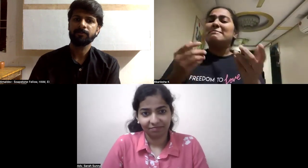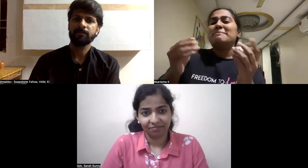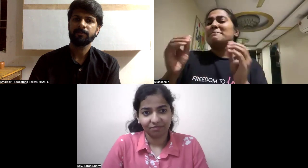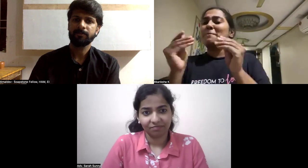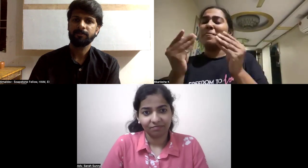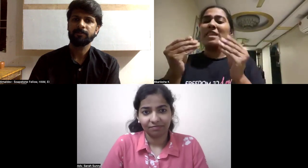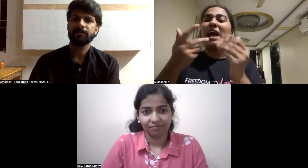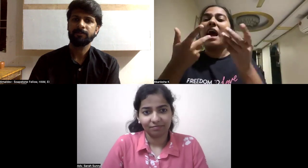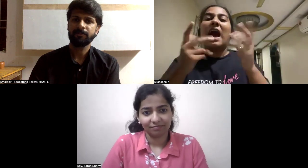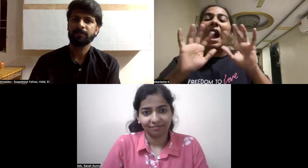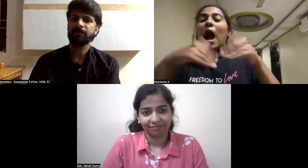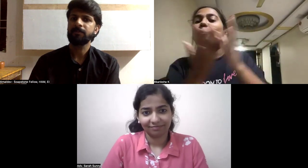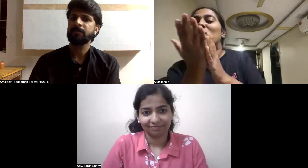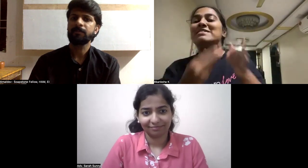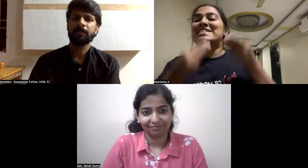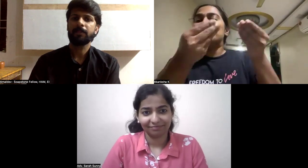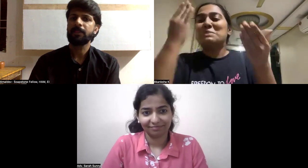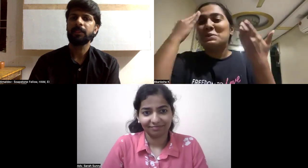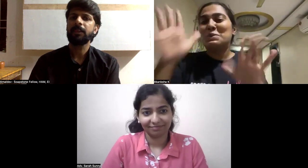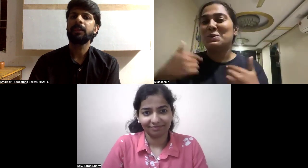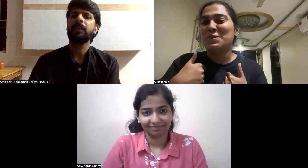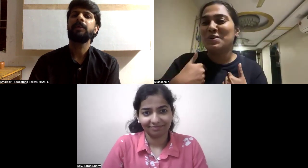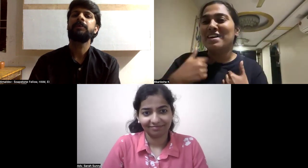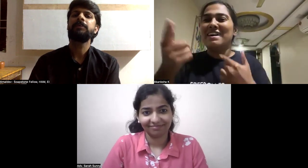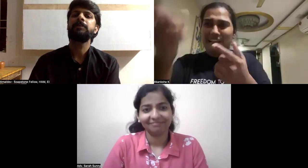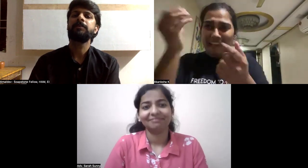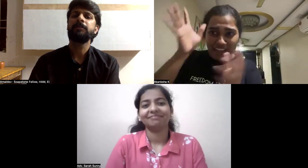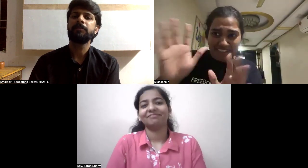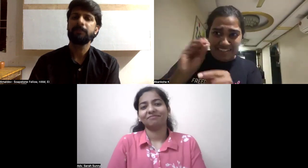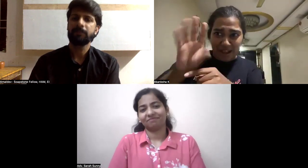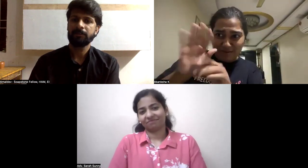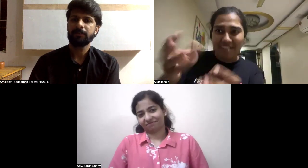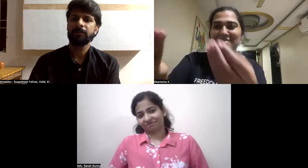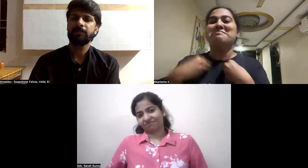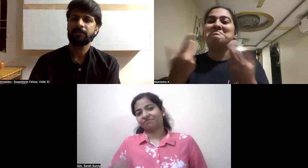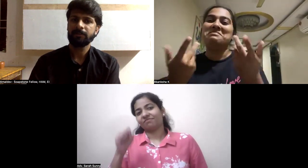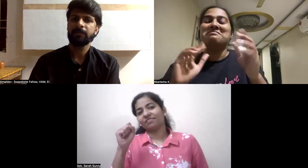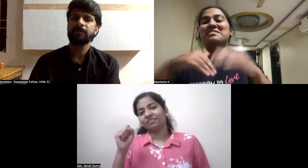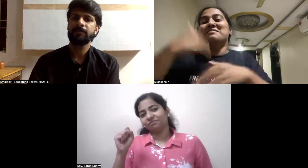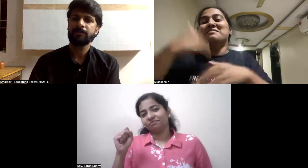times also that as per our PWD Act, we need to be given this accessibility